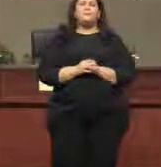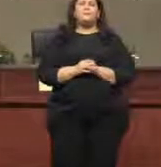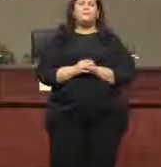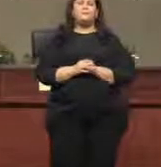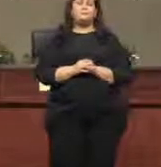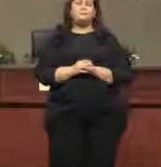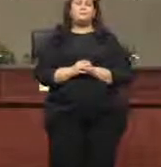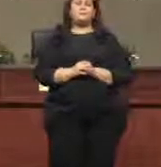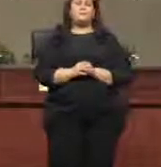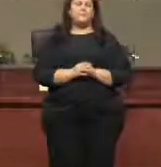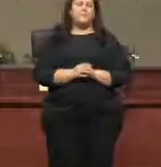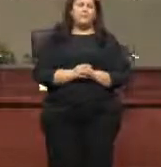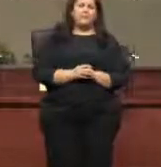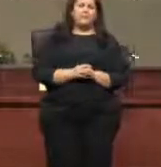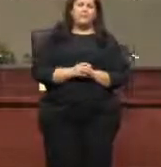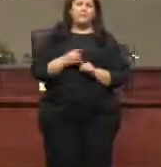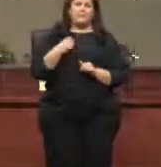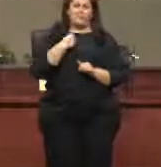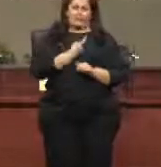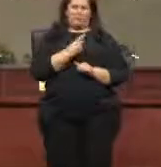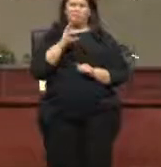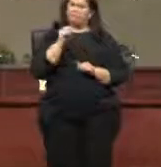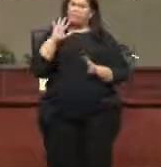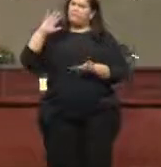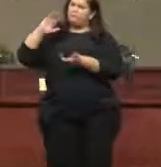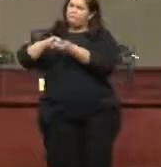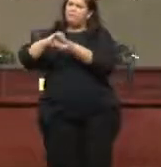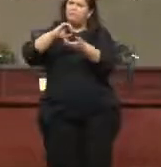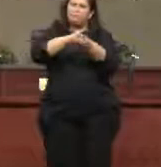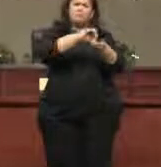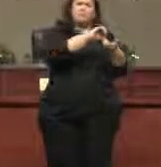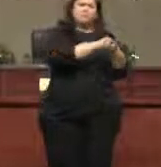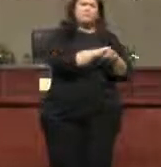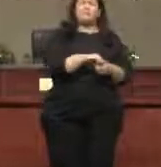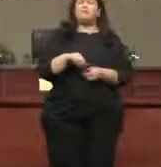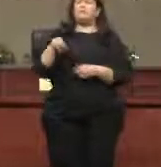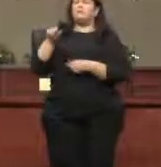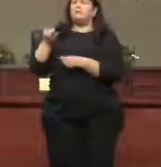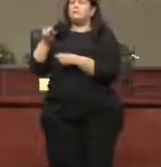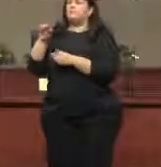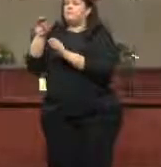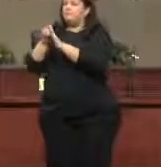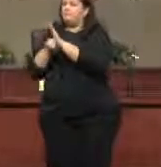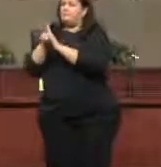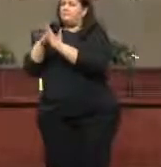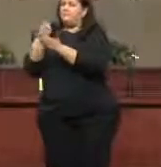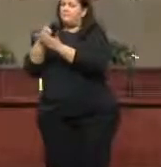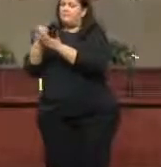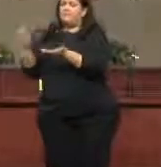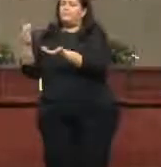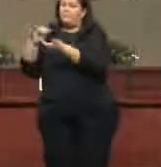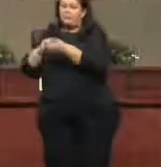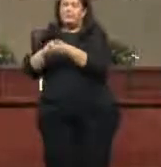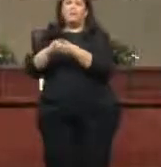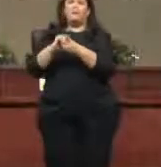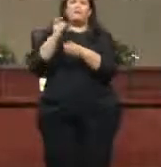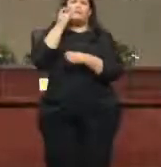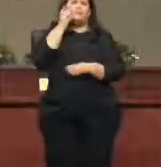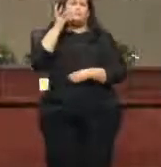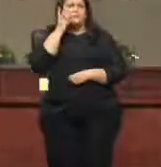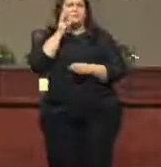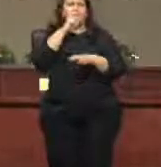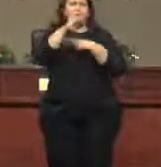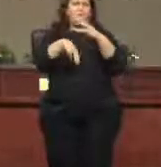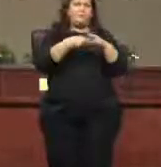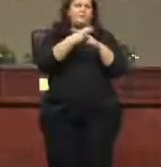We are doing that in partnership with the Orlando Economic Partnership, Visit Orlando, Walt Disney World, Universal Orlando, and the Florida